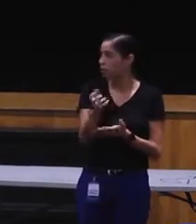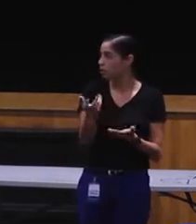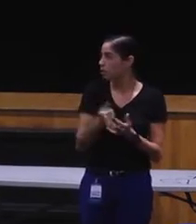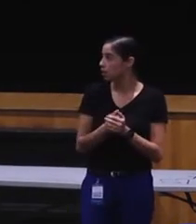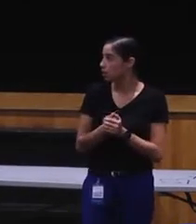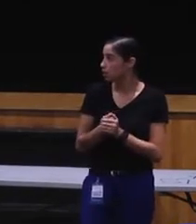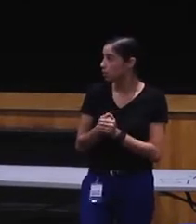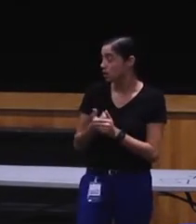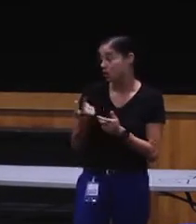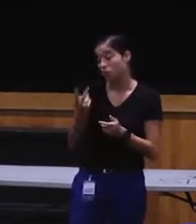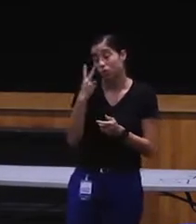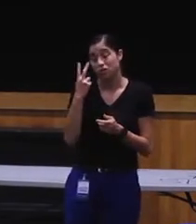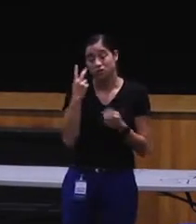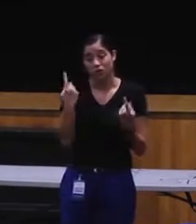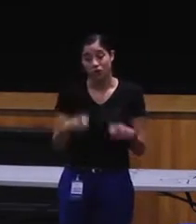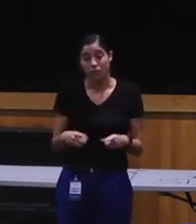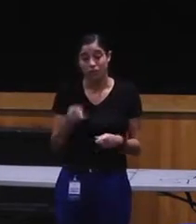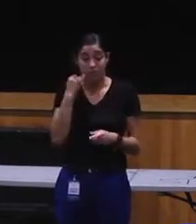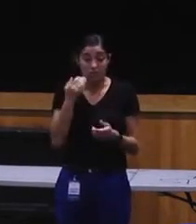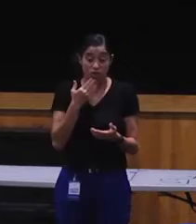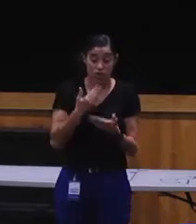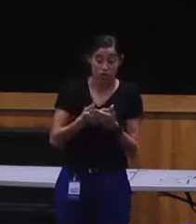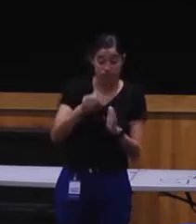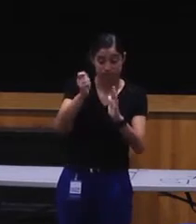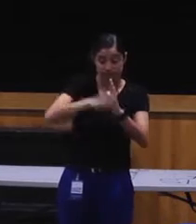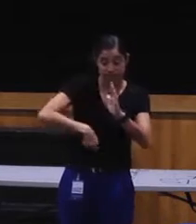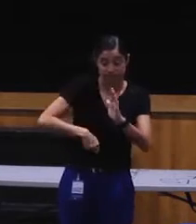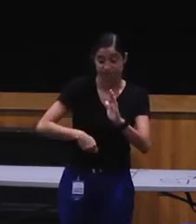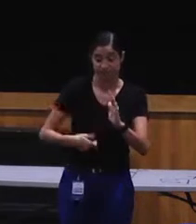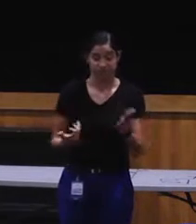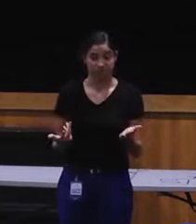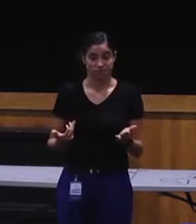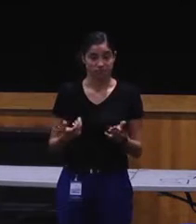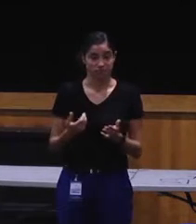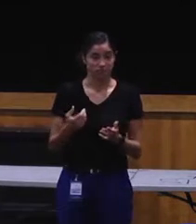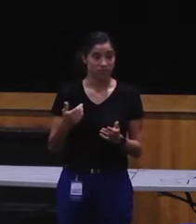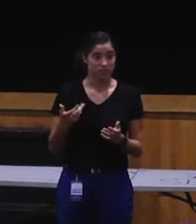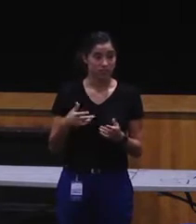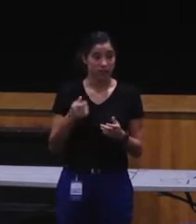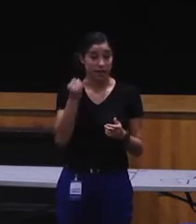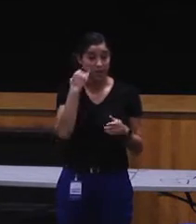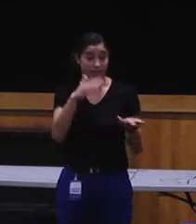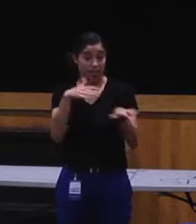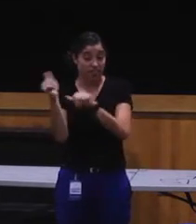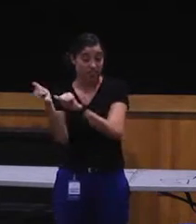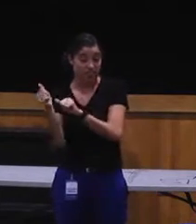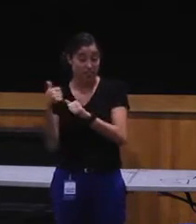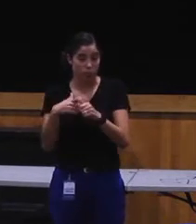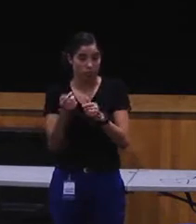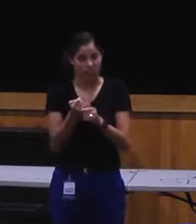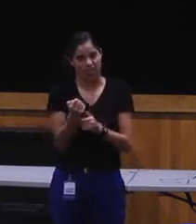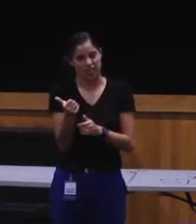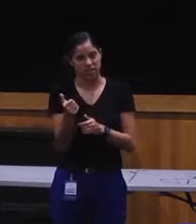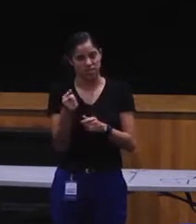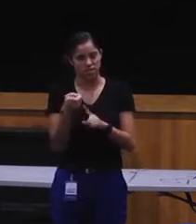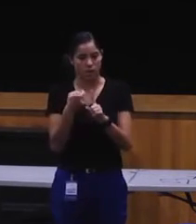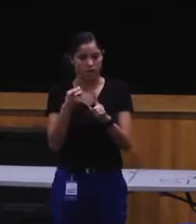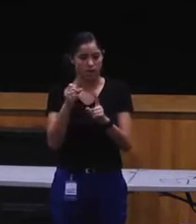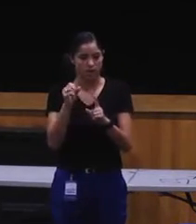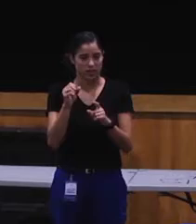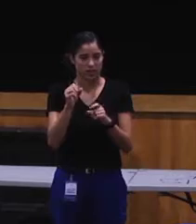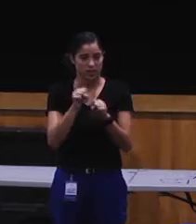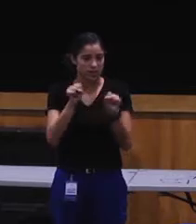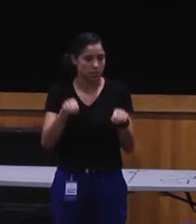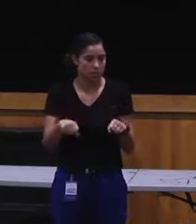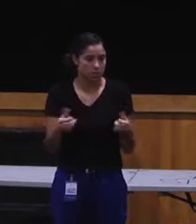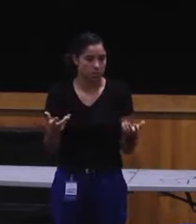if they're good to go, then they're good to go. If they leave the system, we just delete them from the system. But we don't have that problem resolved